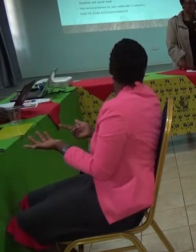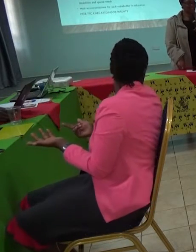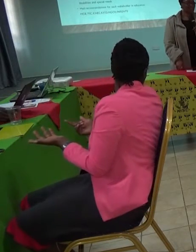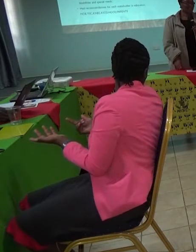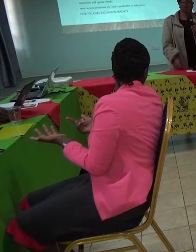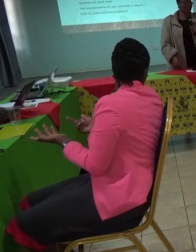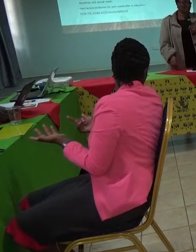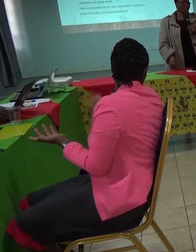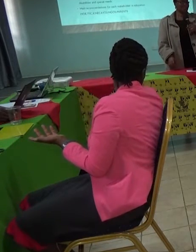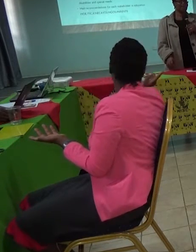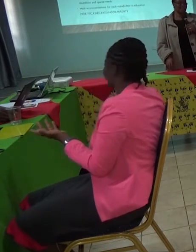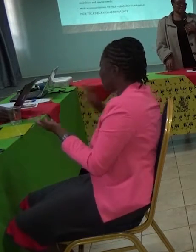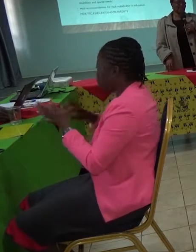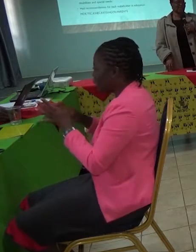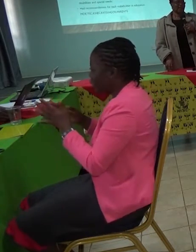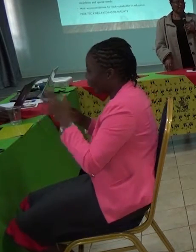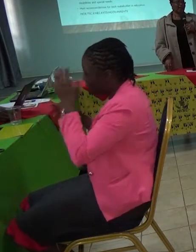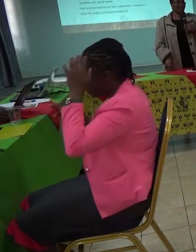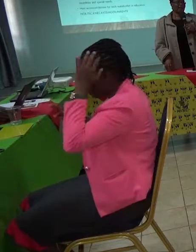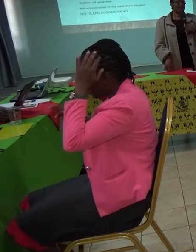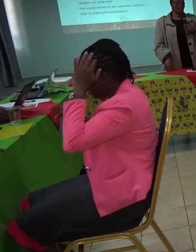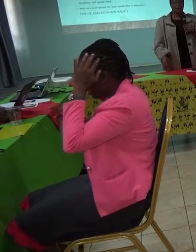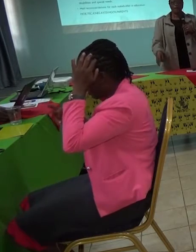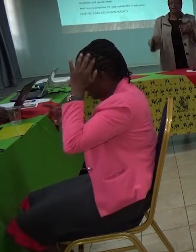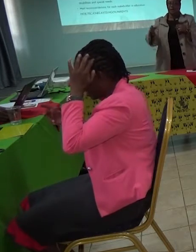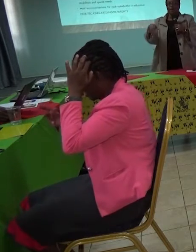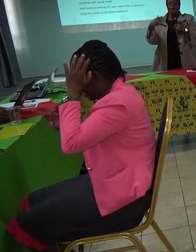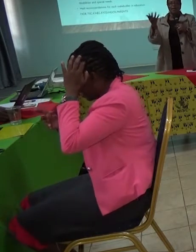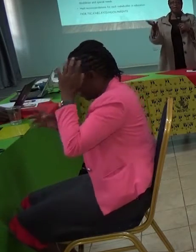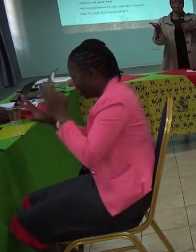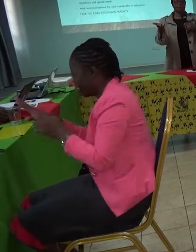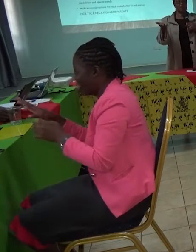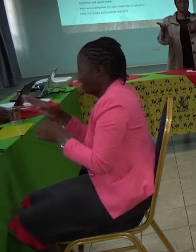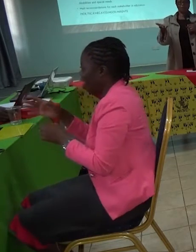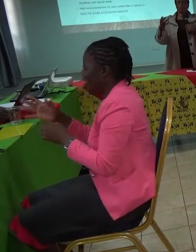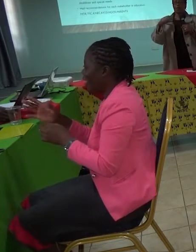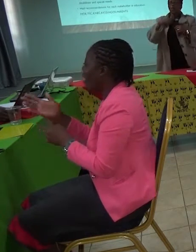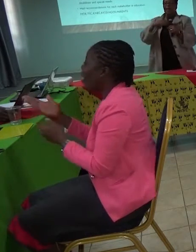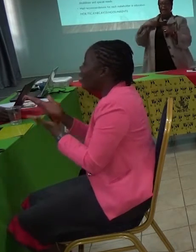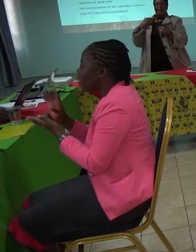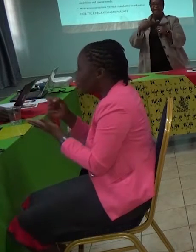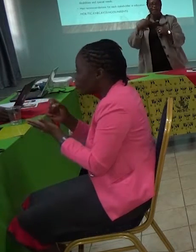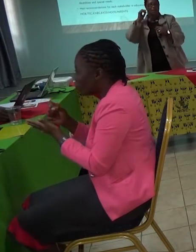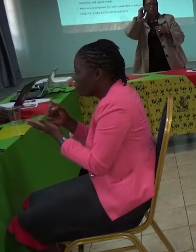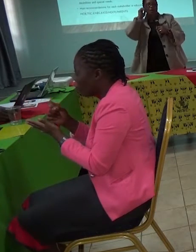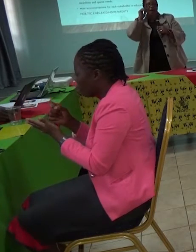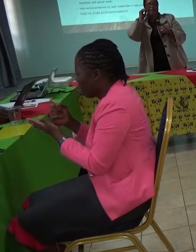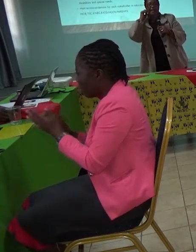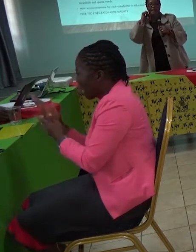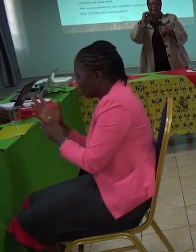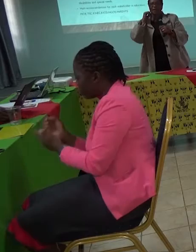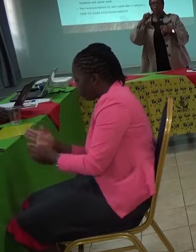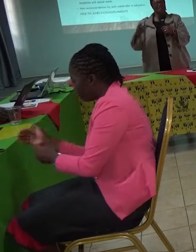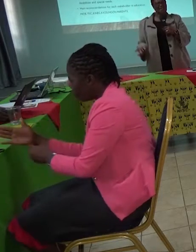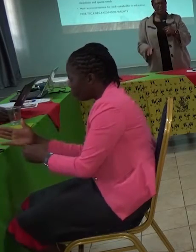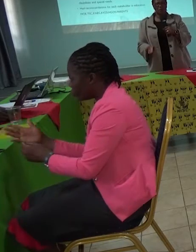plants, you know those crawling plants. Yes. That's the tough one. Sisal is fun. Somebody wore a necklace, somebody wore an